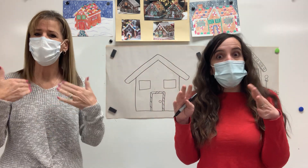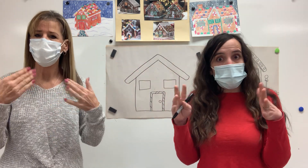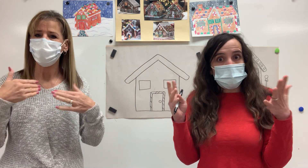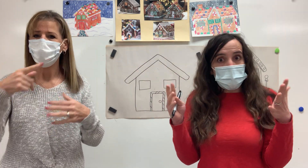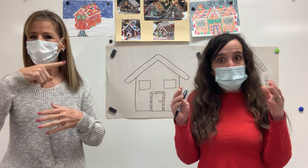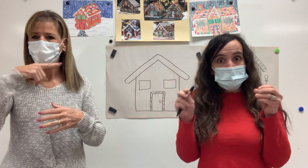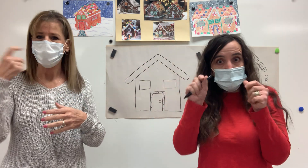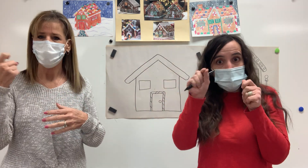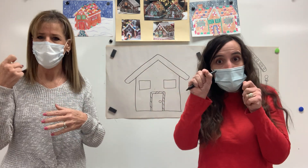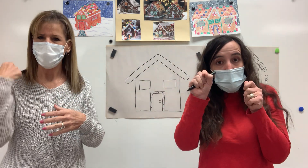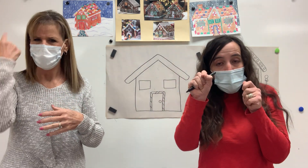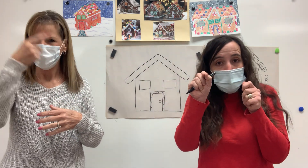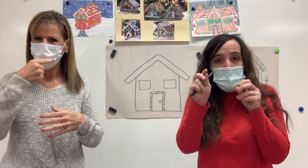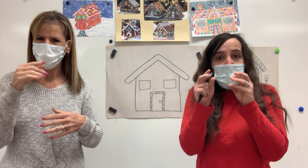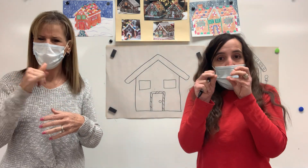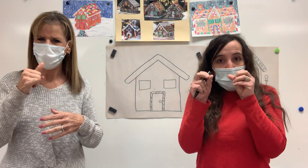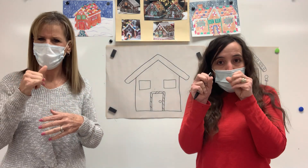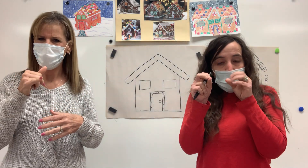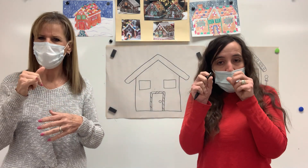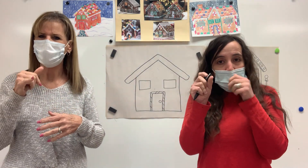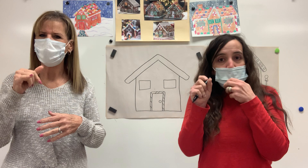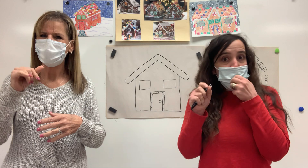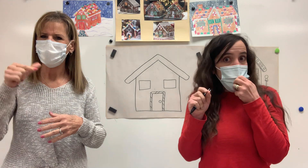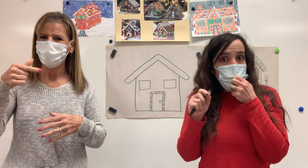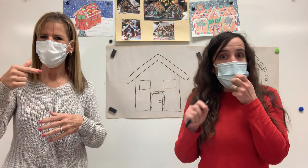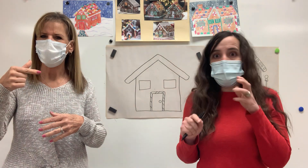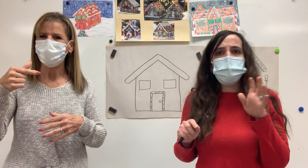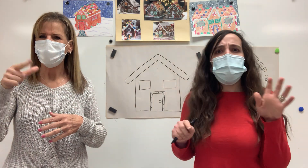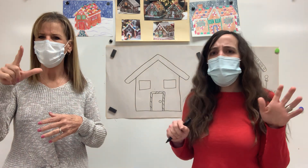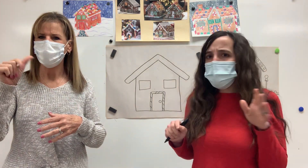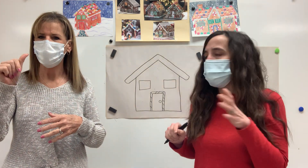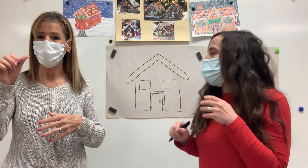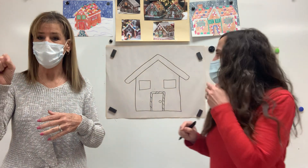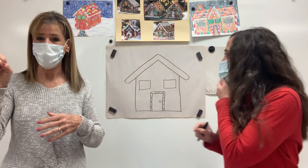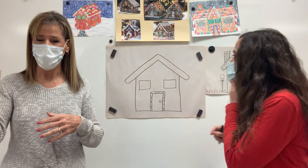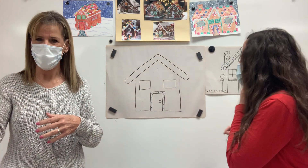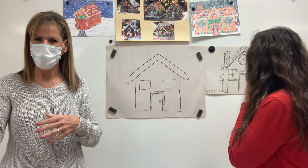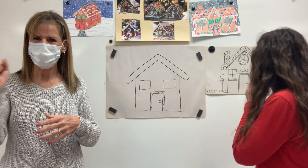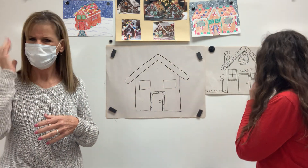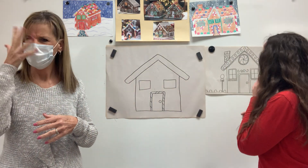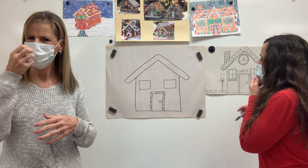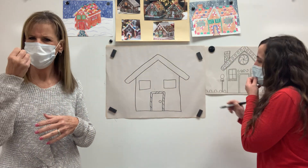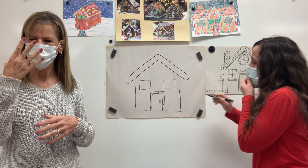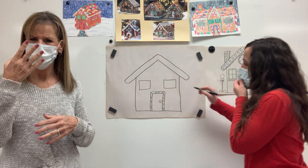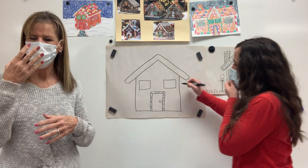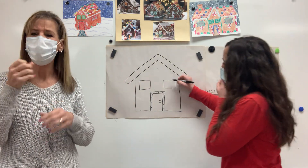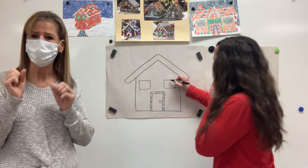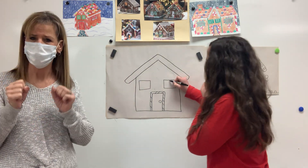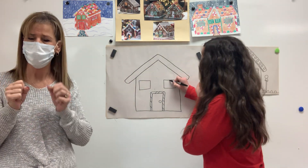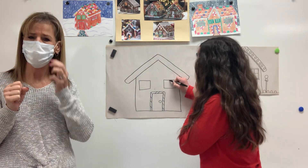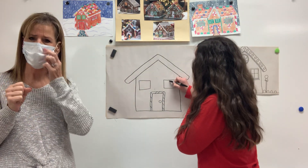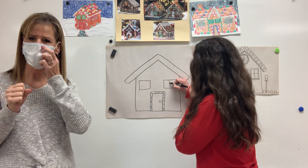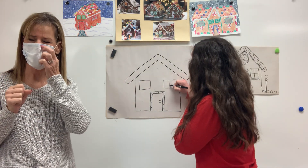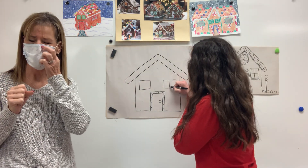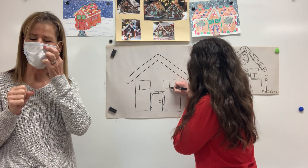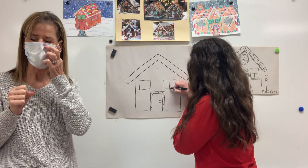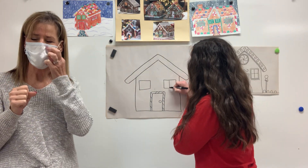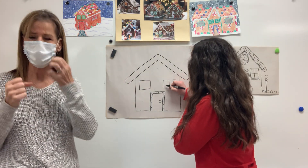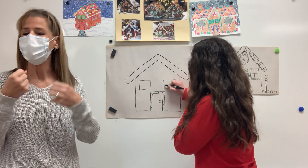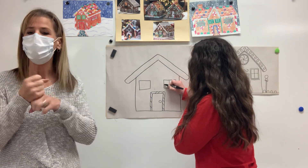like glass. It was hard and crackly, just like glass. Beautiful, beautiful. So you could definitely make window panes